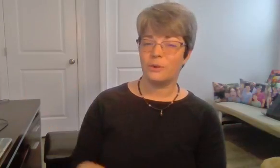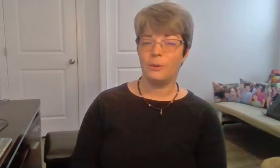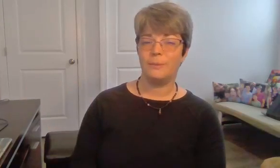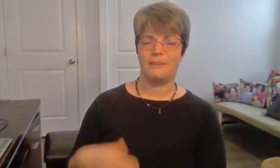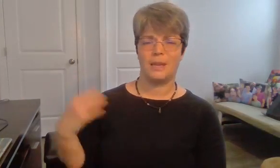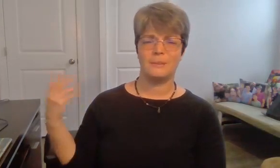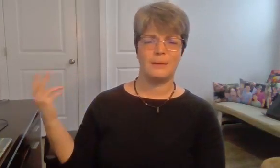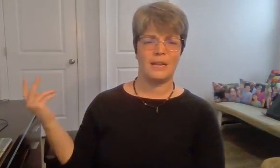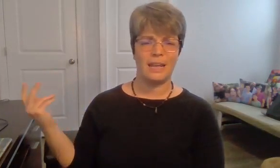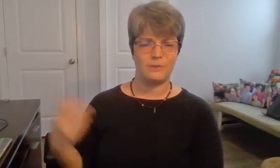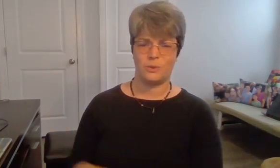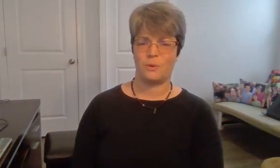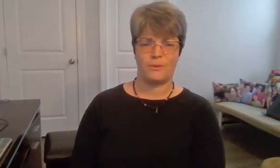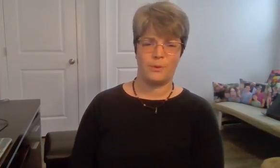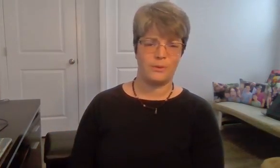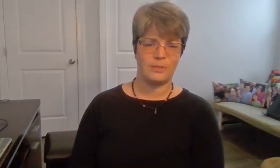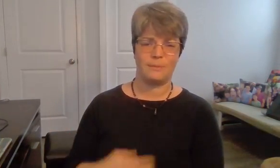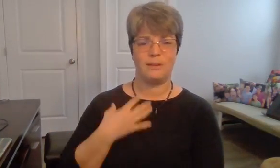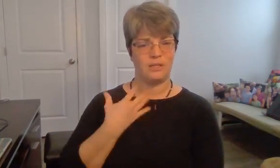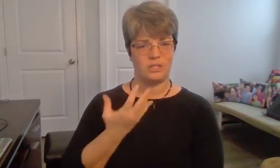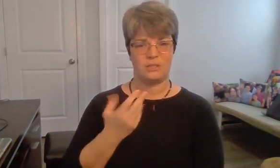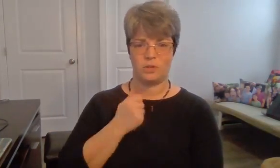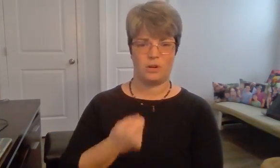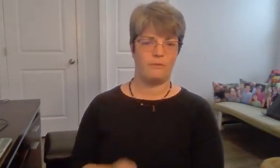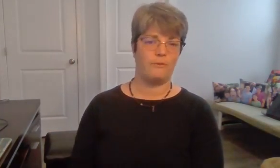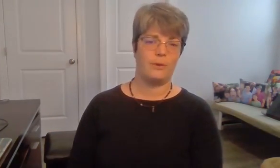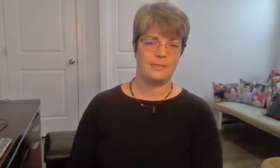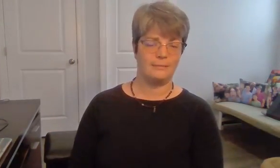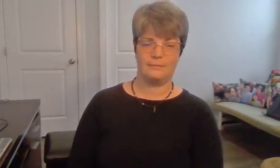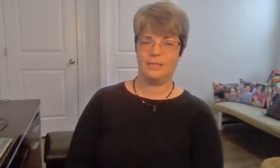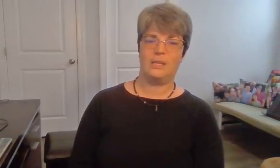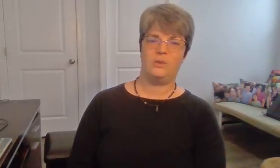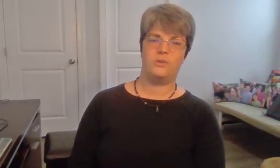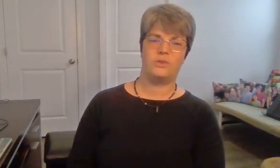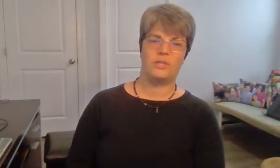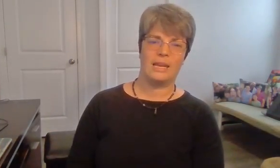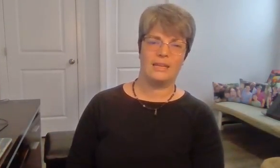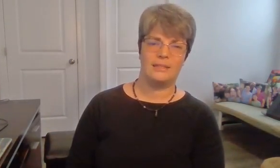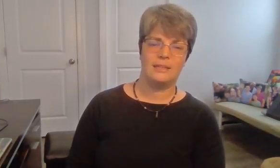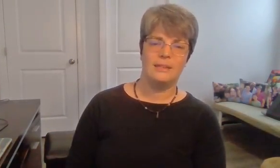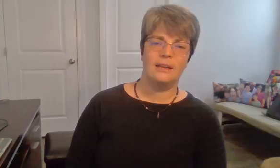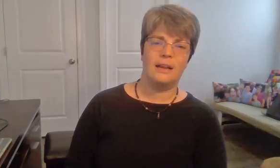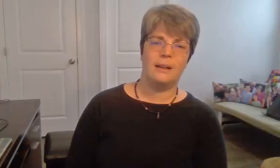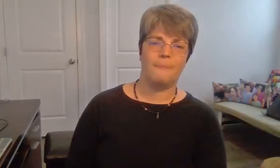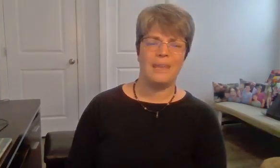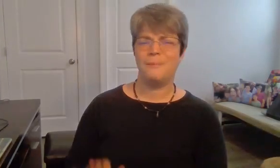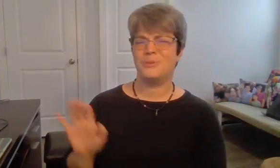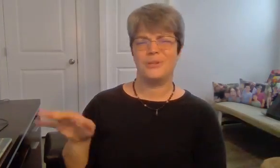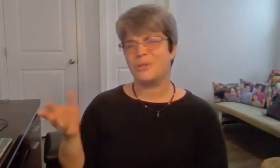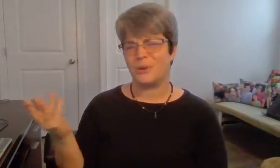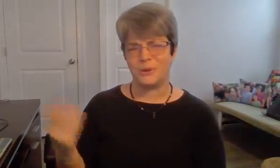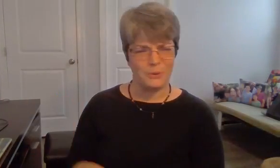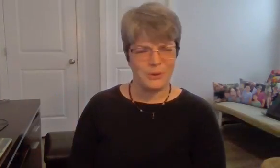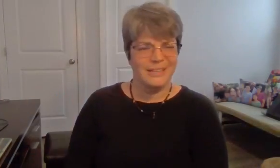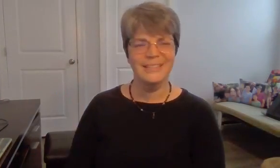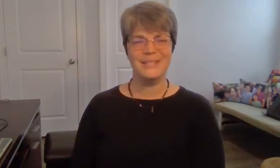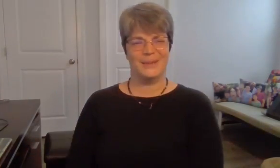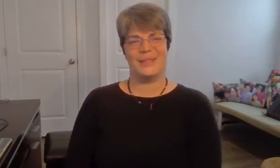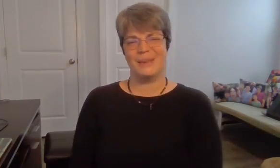room. Like if my husband and I have a sore throat or something, you can just turn off your voice and use your signs. He mostly knows the curse words, so that